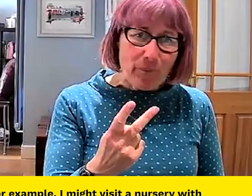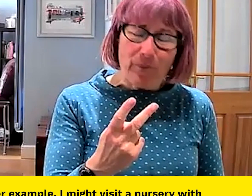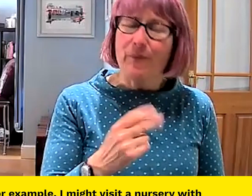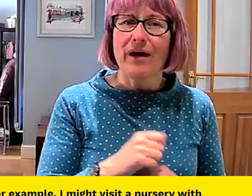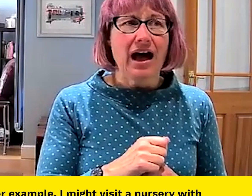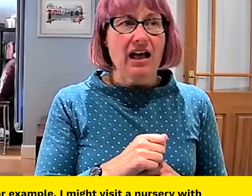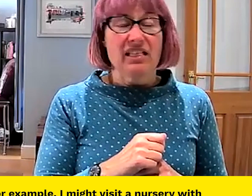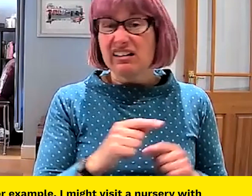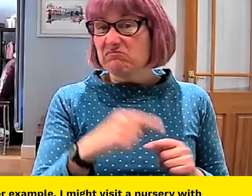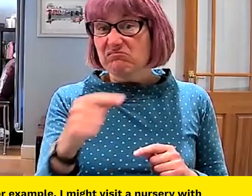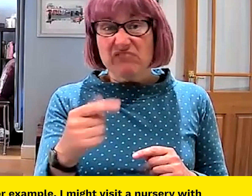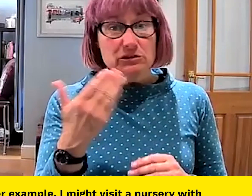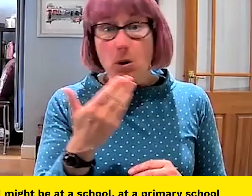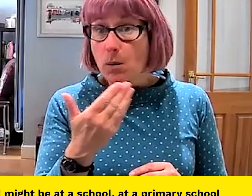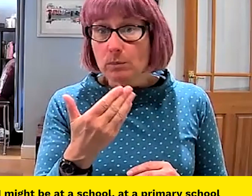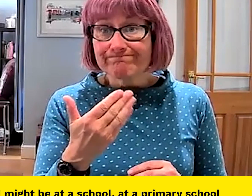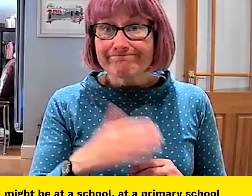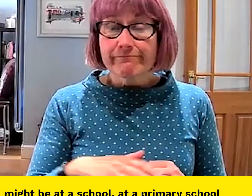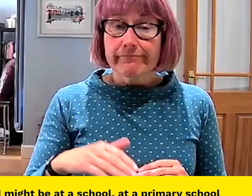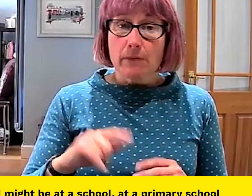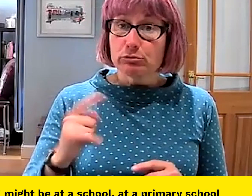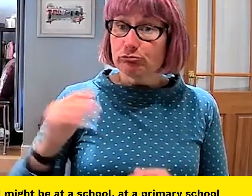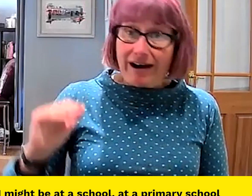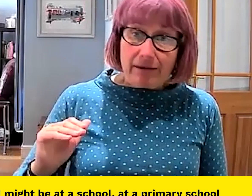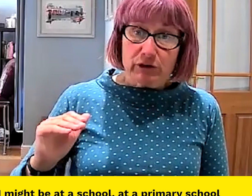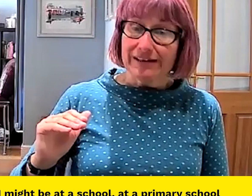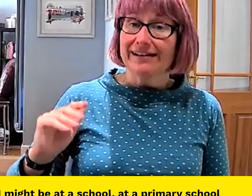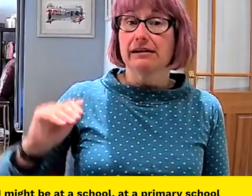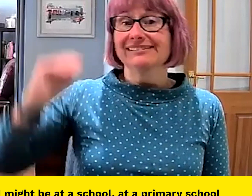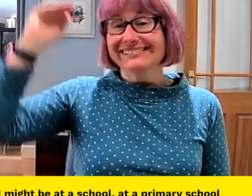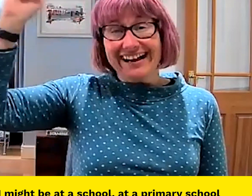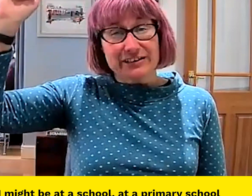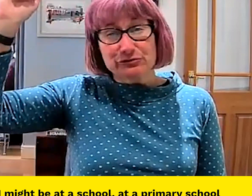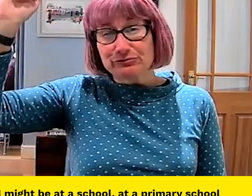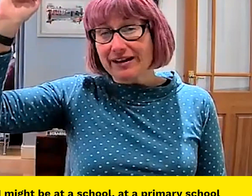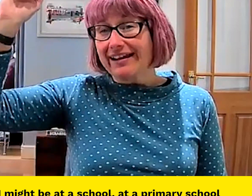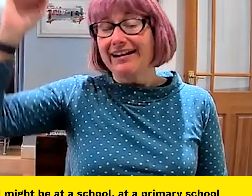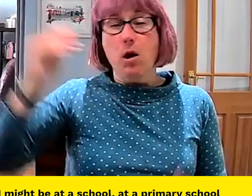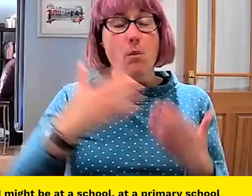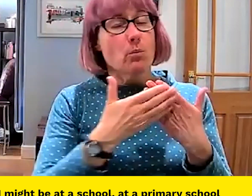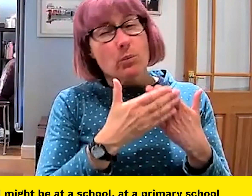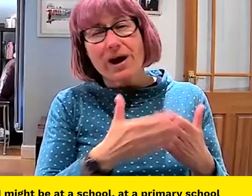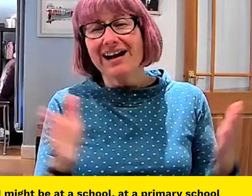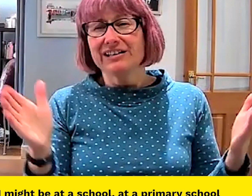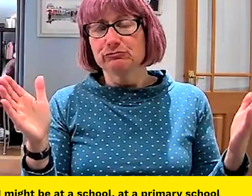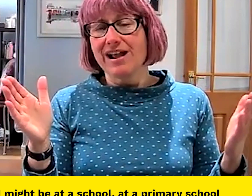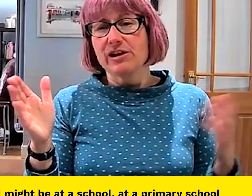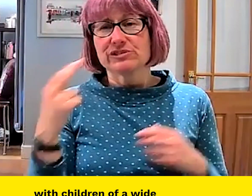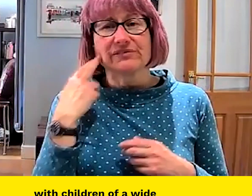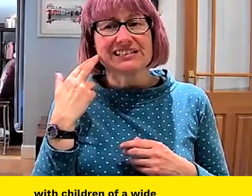or 2-year-olds. Then I might be at a school, at a primary school or a secondary school, with